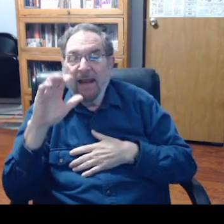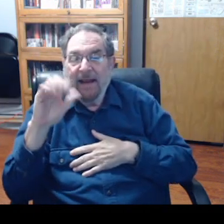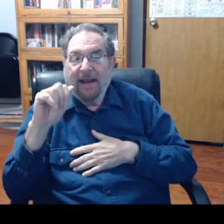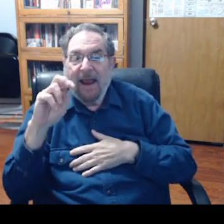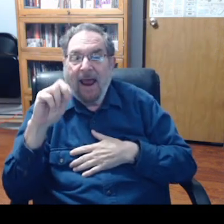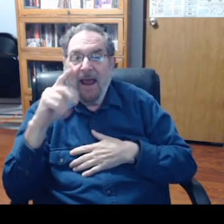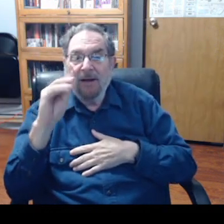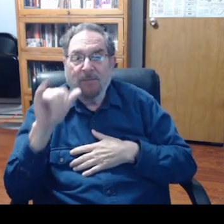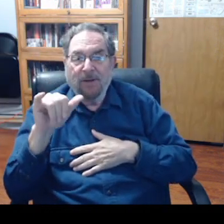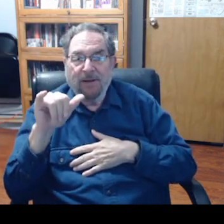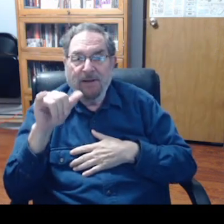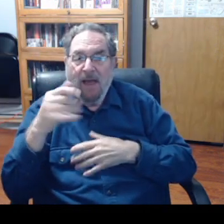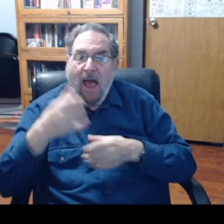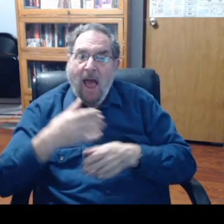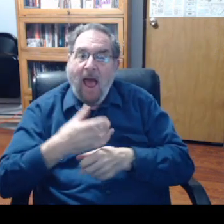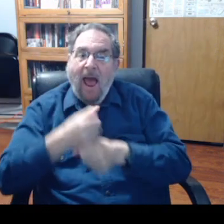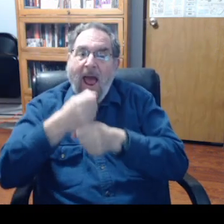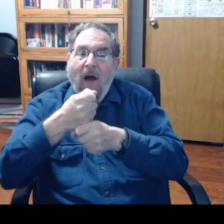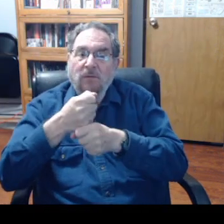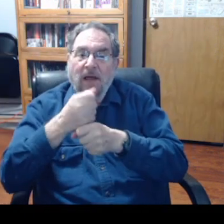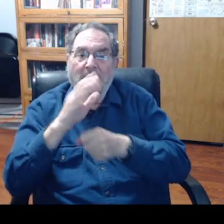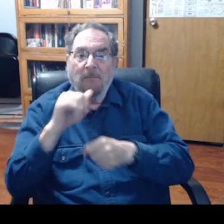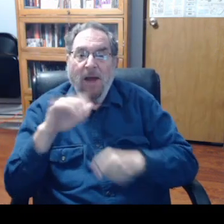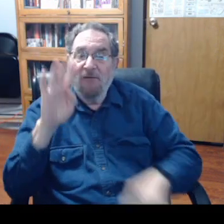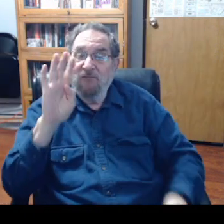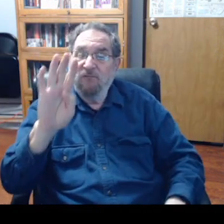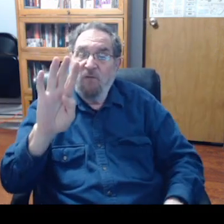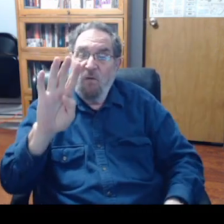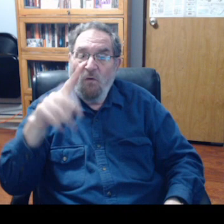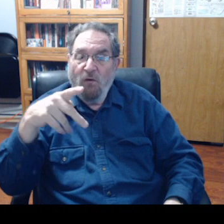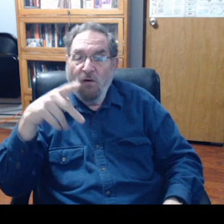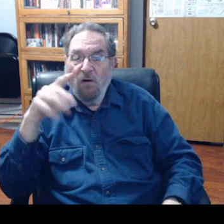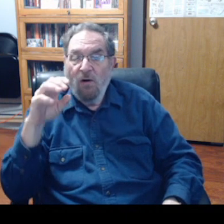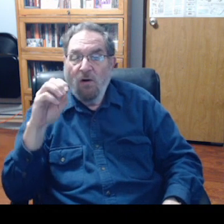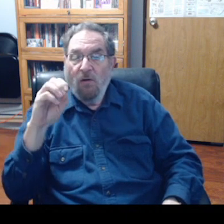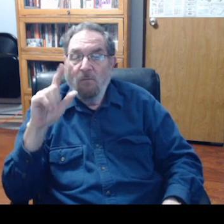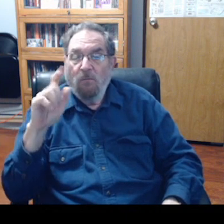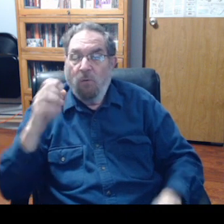a canopy held up by